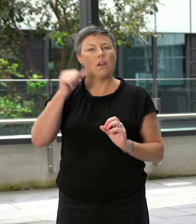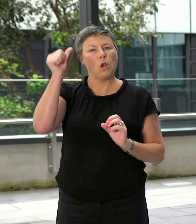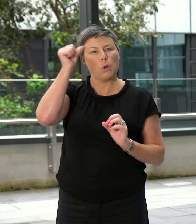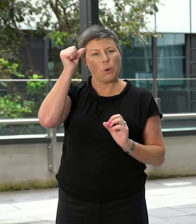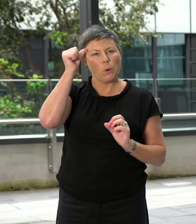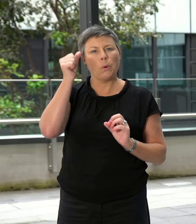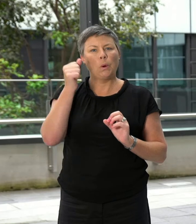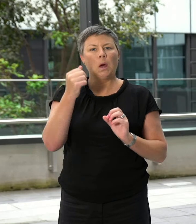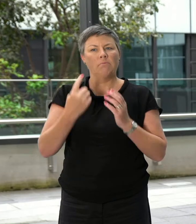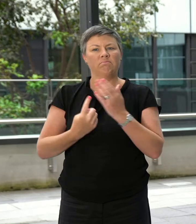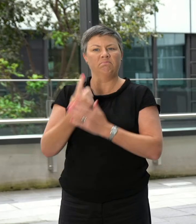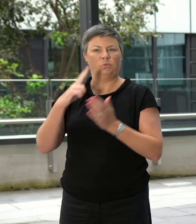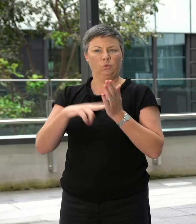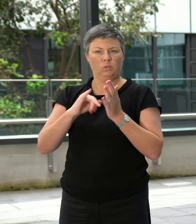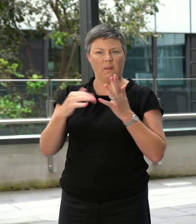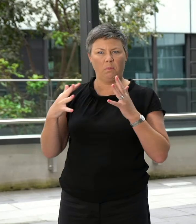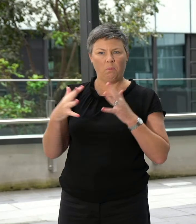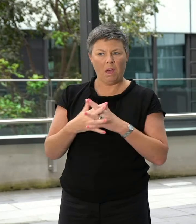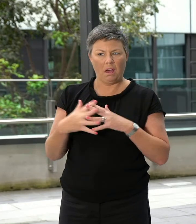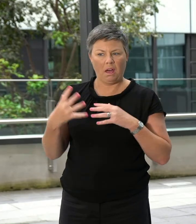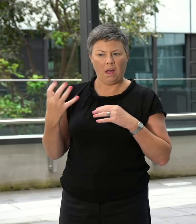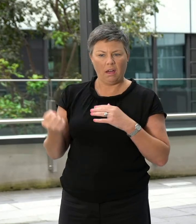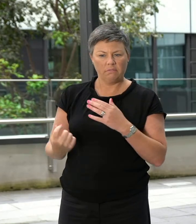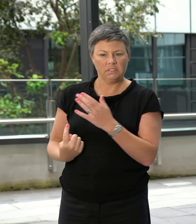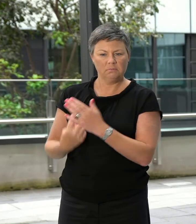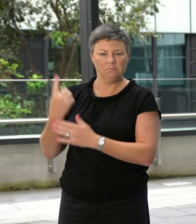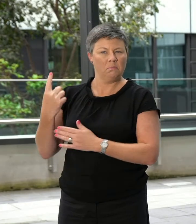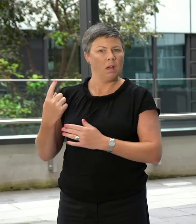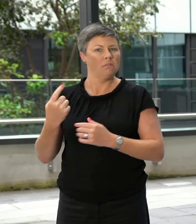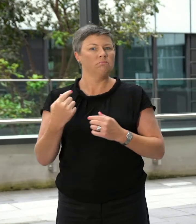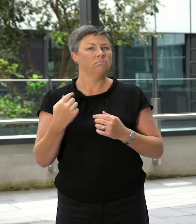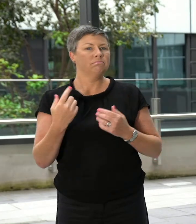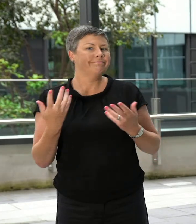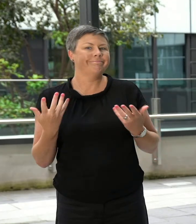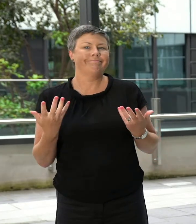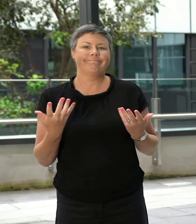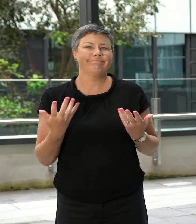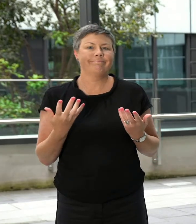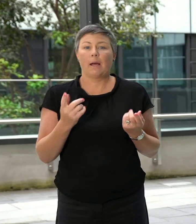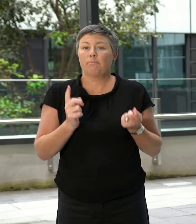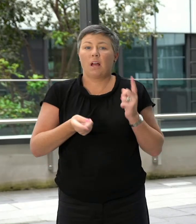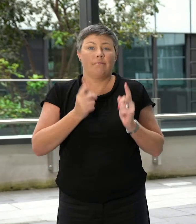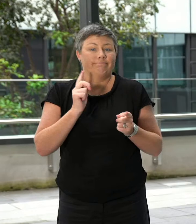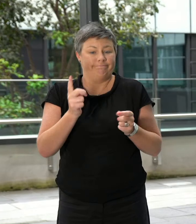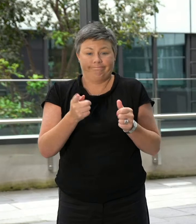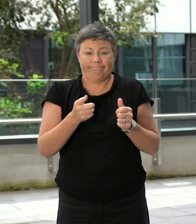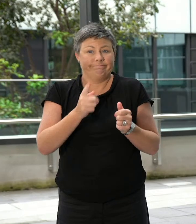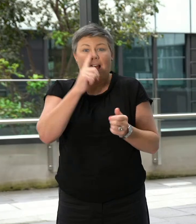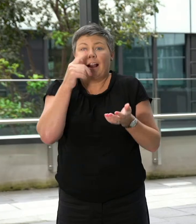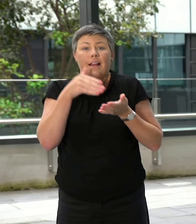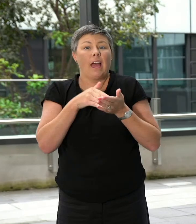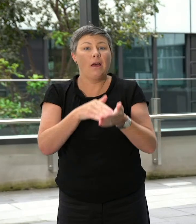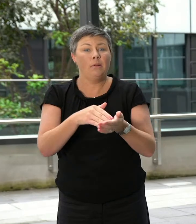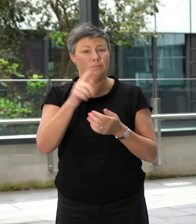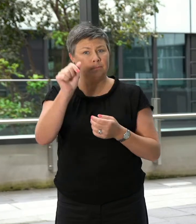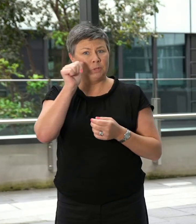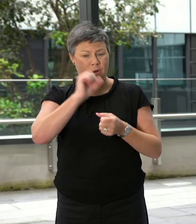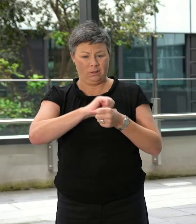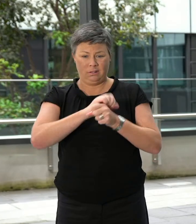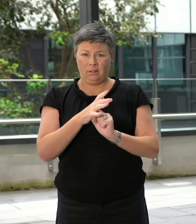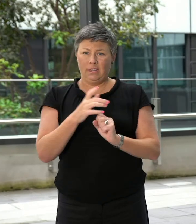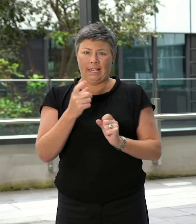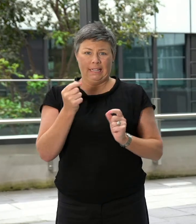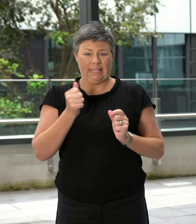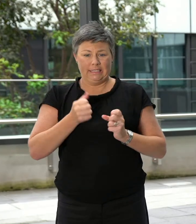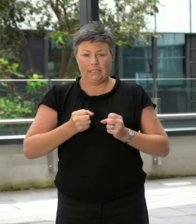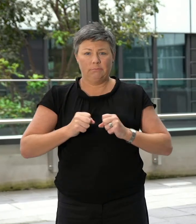in New South Wales, and I think that just indicates the smallest things. This is a highly infectious virus, particularly in some people. You've heard the